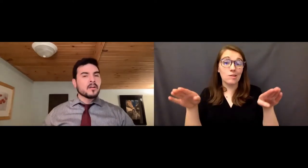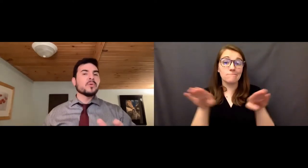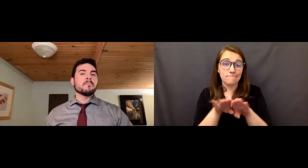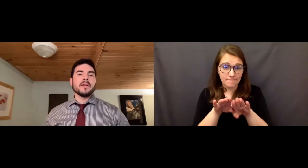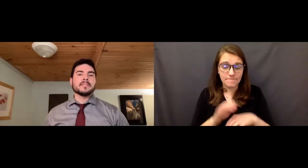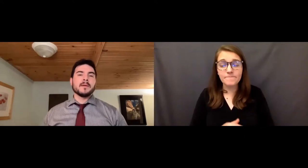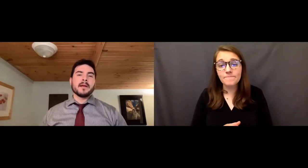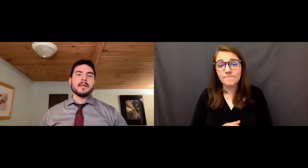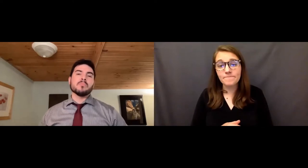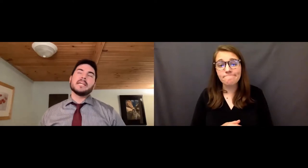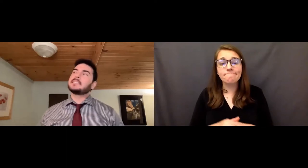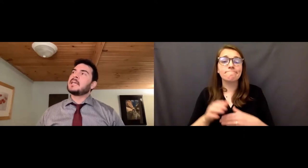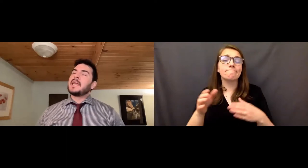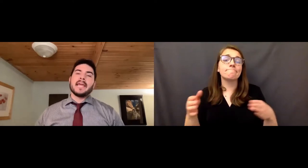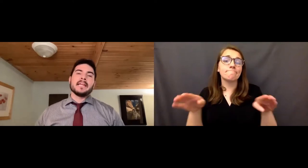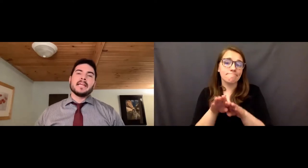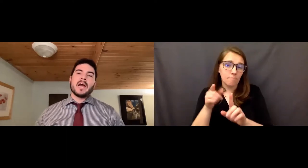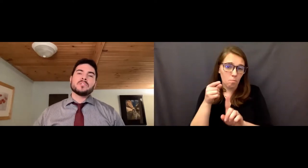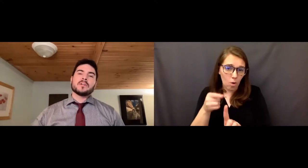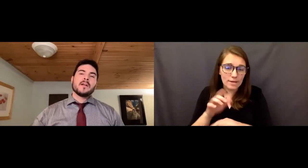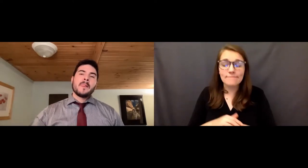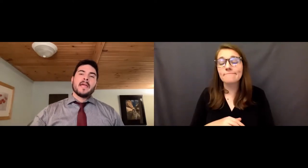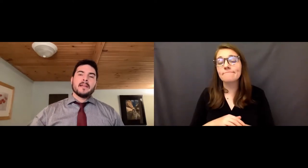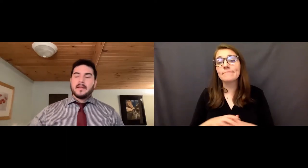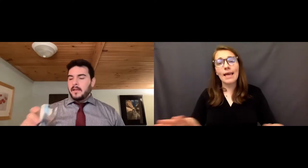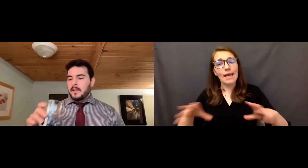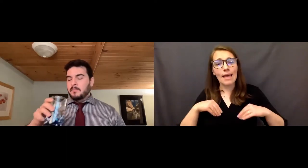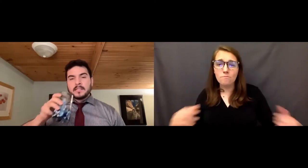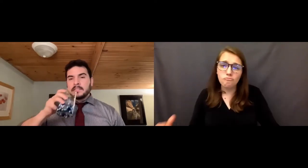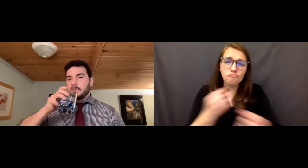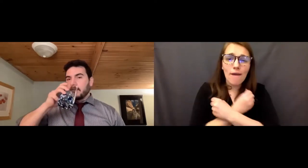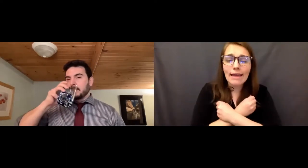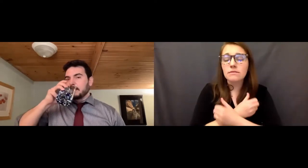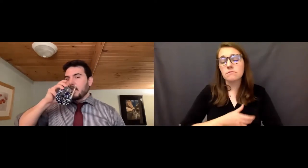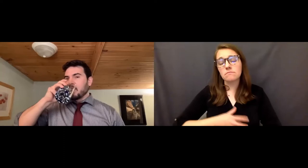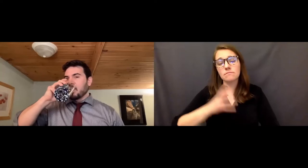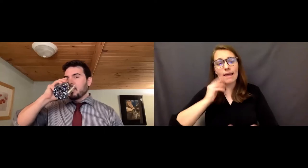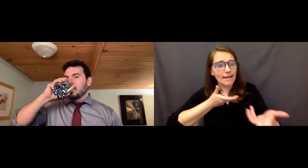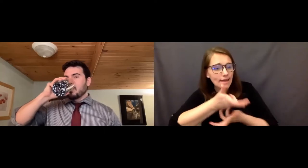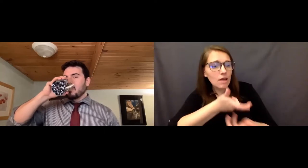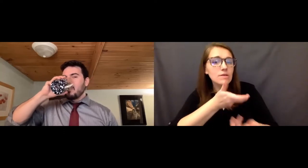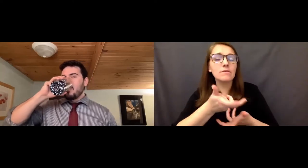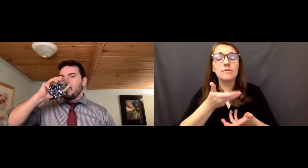a concluding point about embrace and encounter and the process of learning to see.